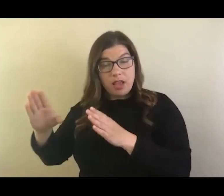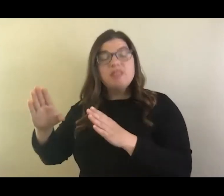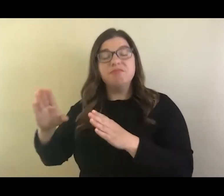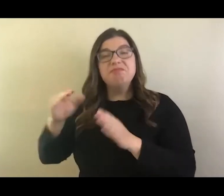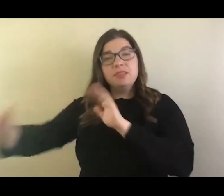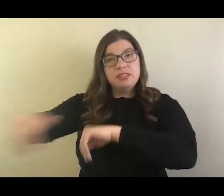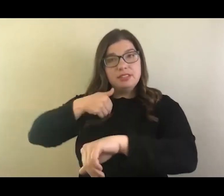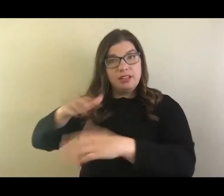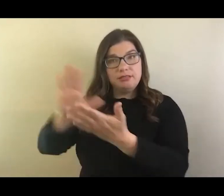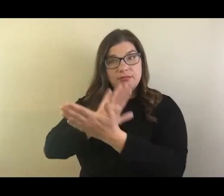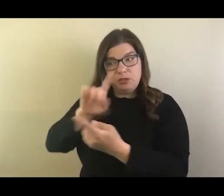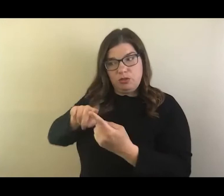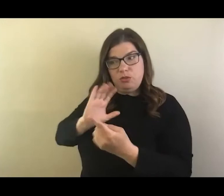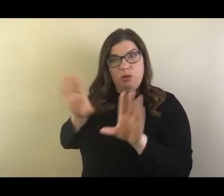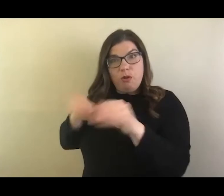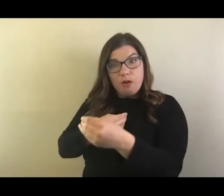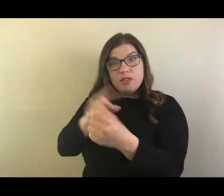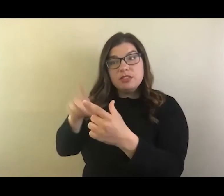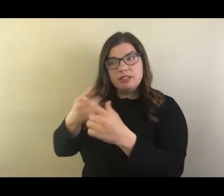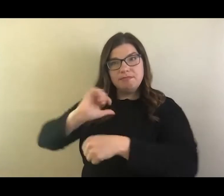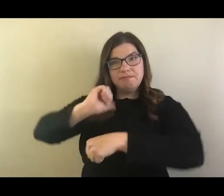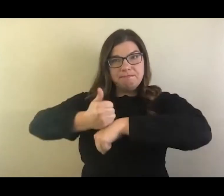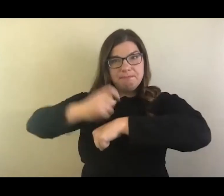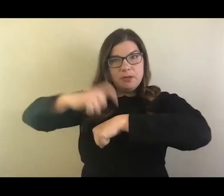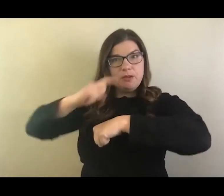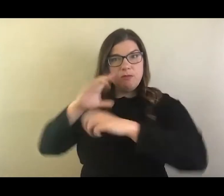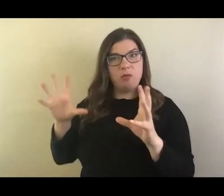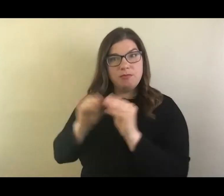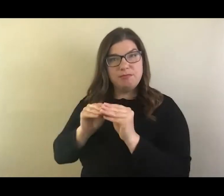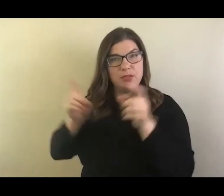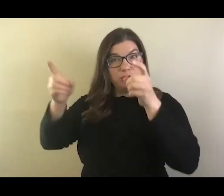our office and schedule a time to meet with our director.